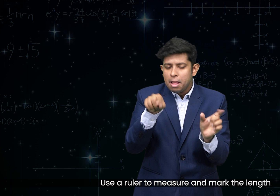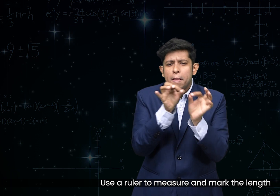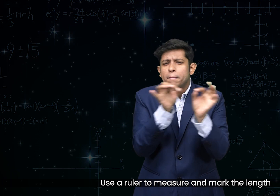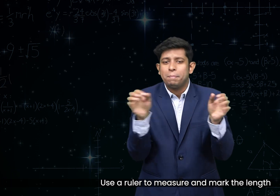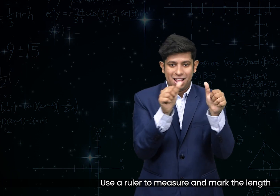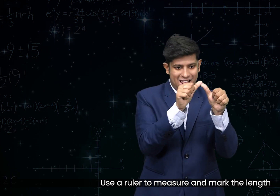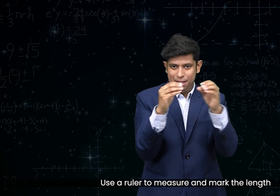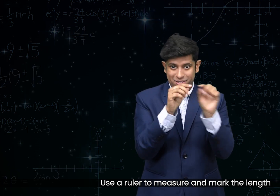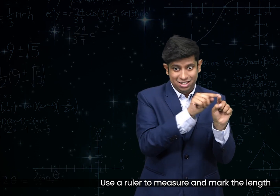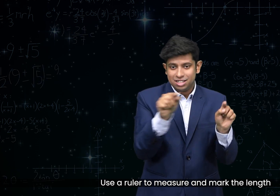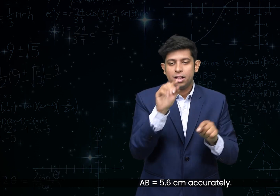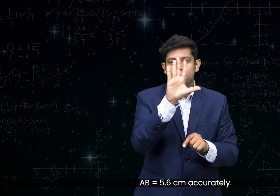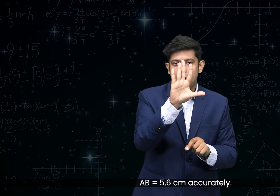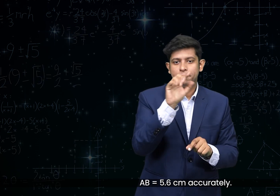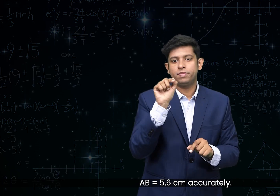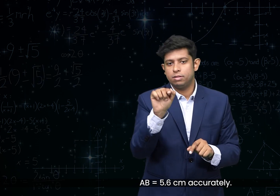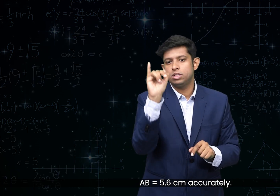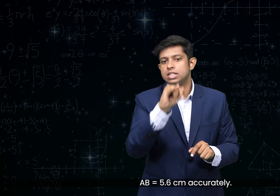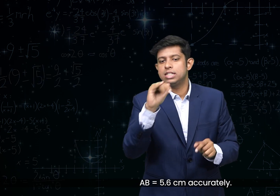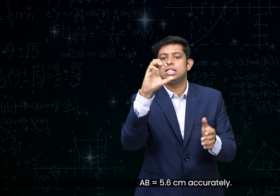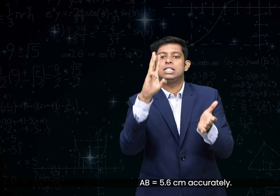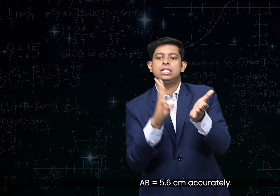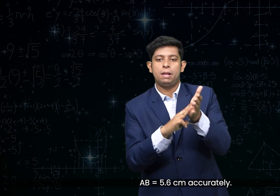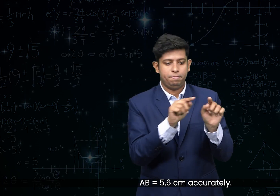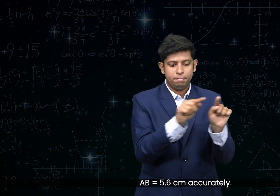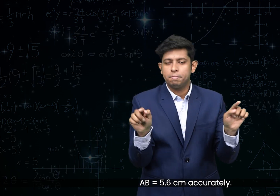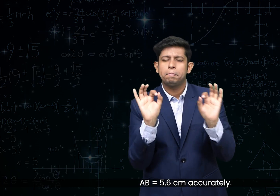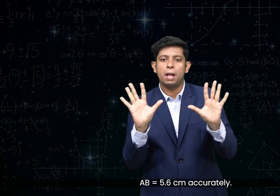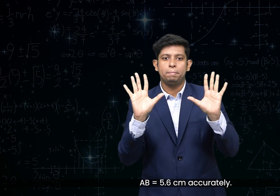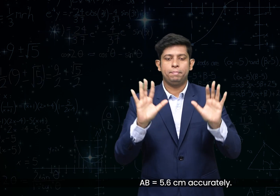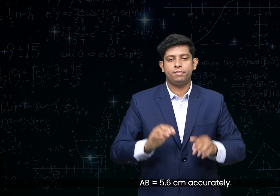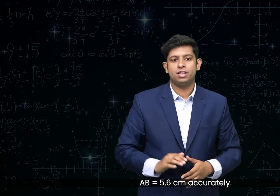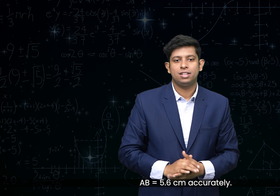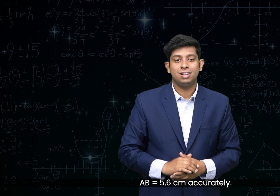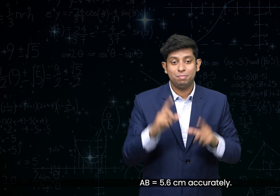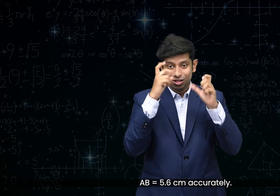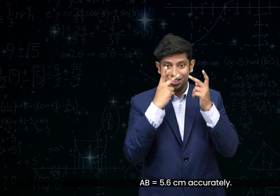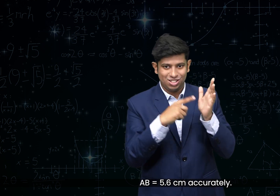and mark the length AB is equal to 5.6 cm accurately.